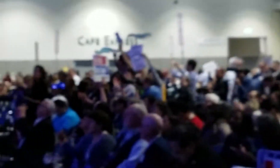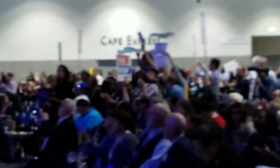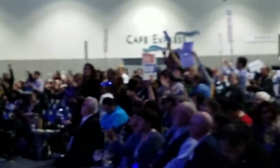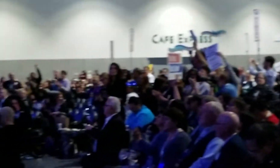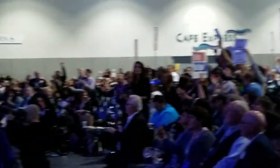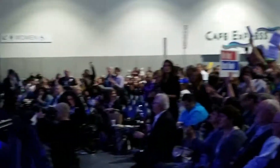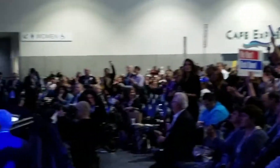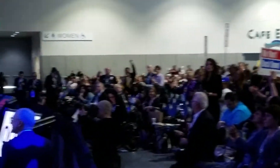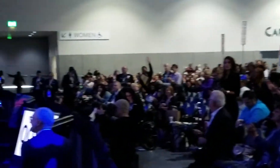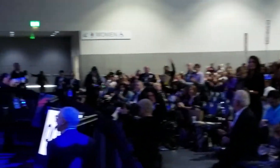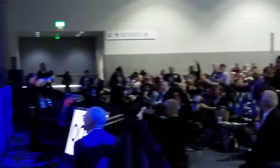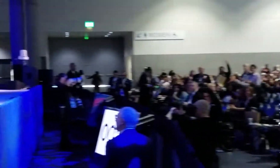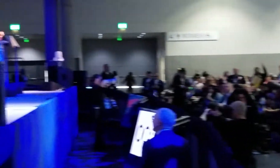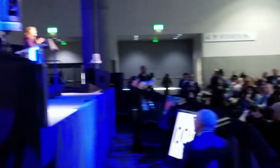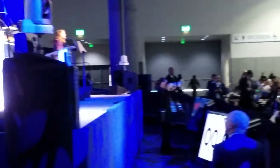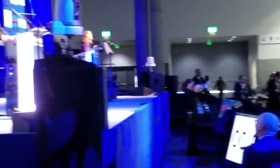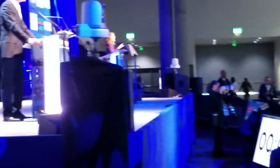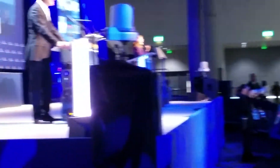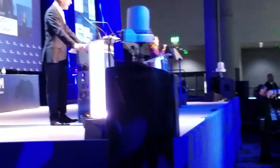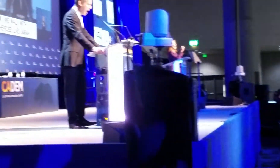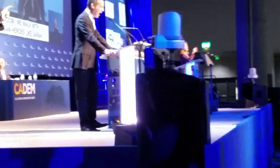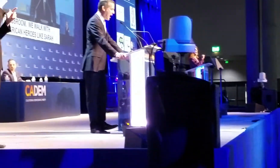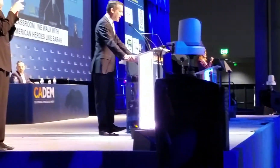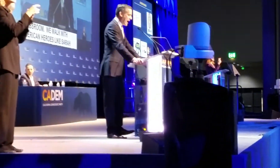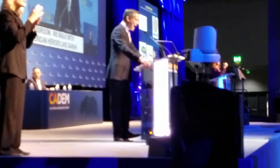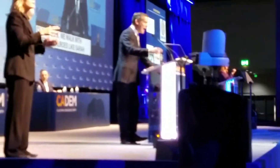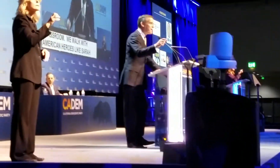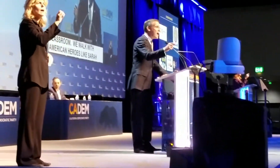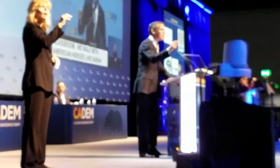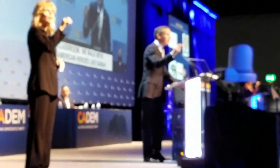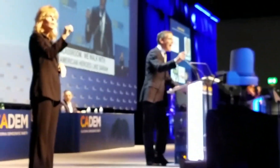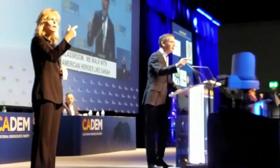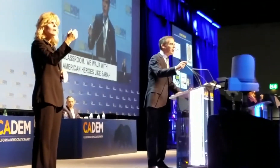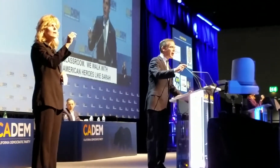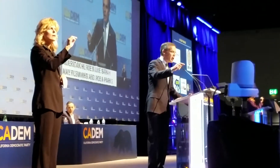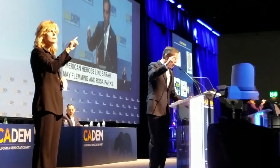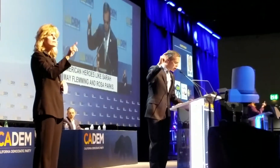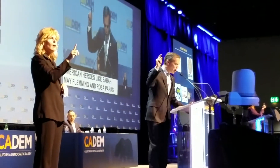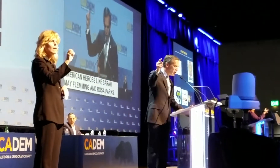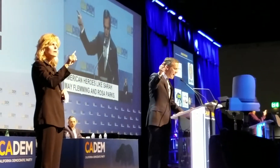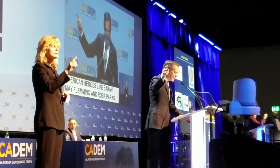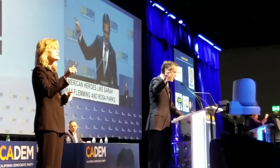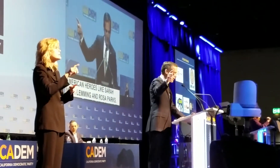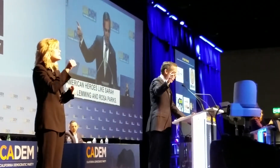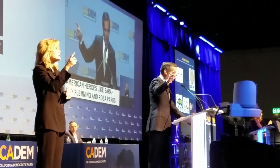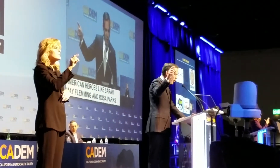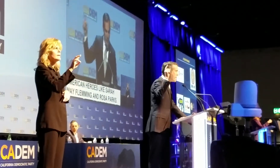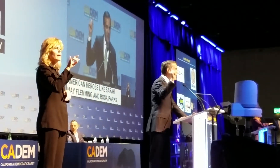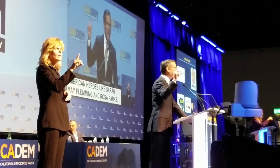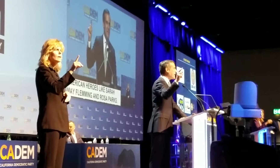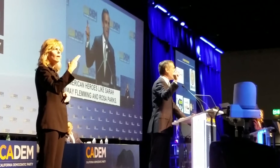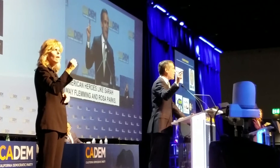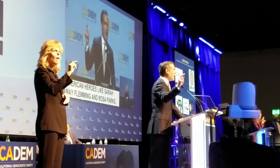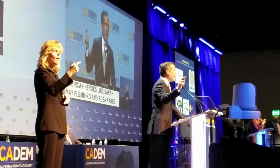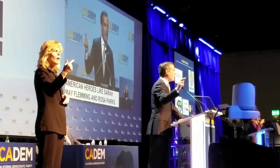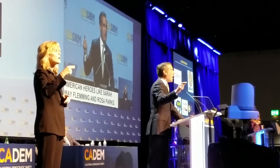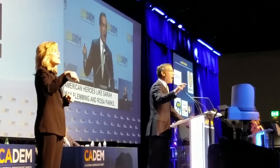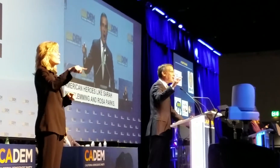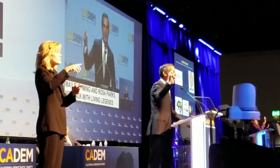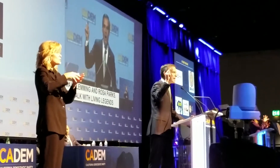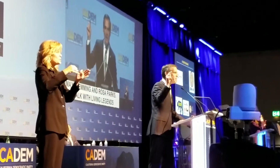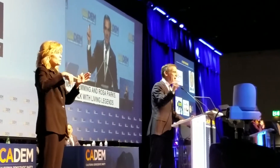American leaders like Emma Gonzalez and David Hogg and Alfonso Calderon, students who in the midst of their